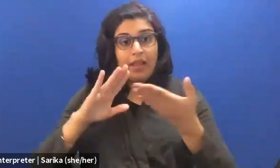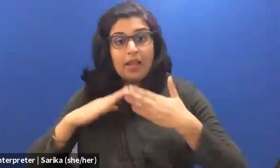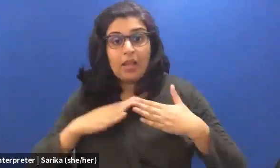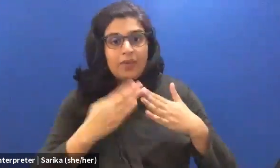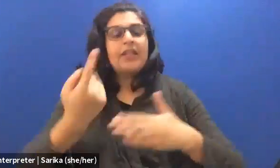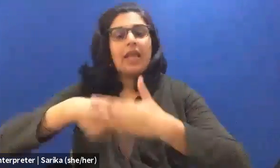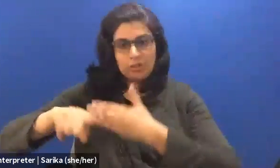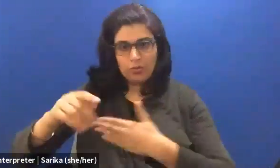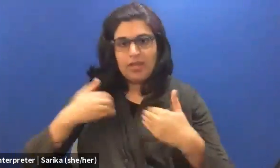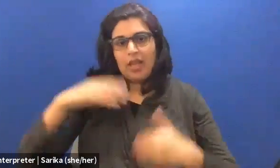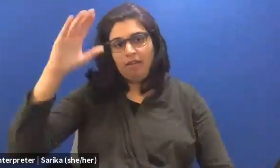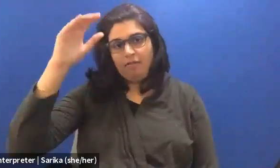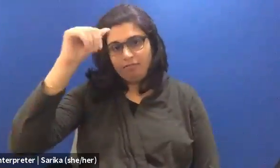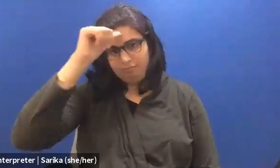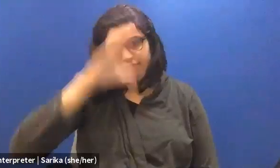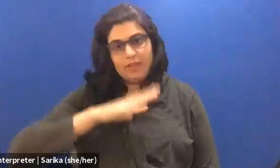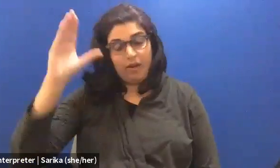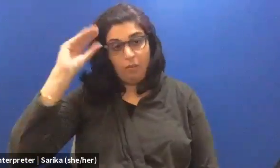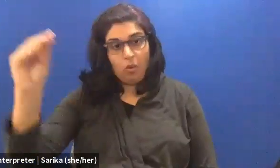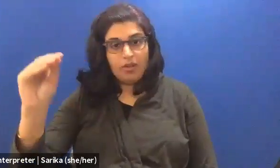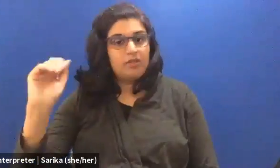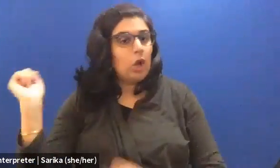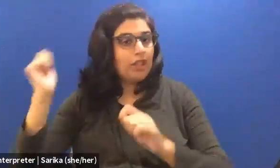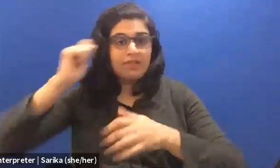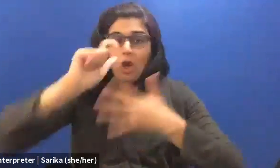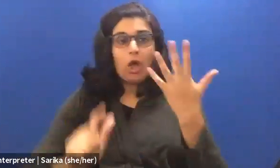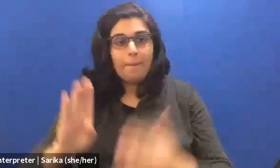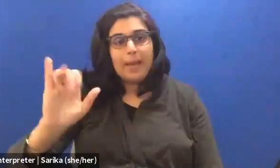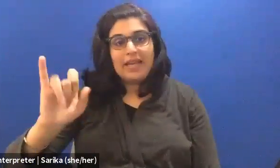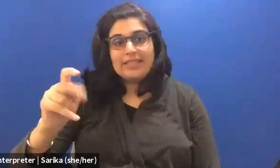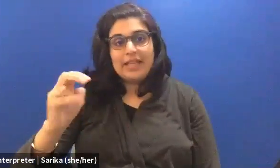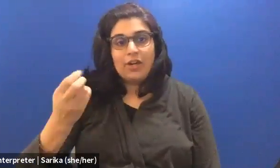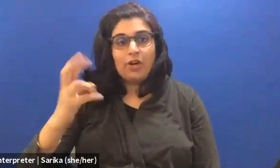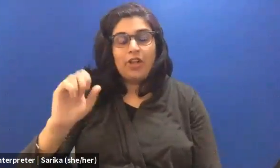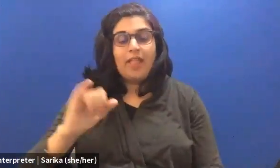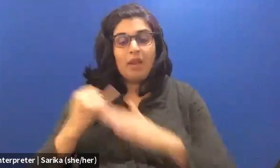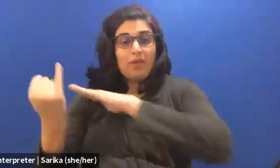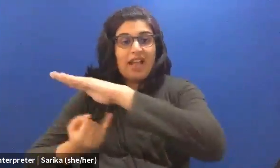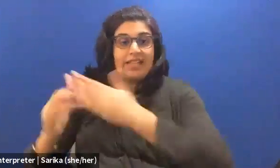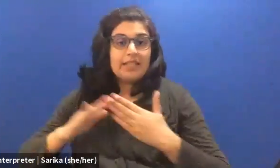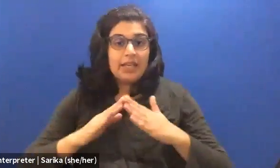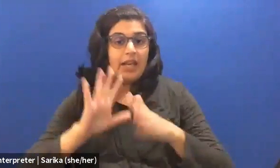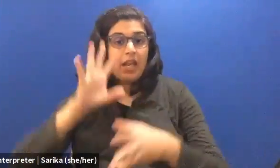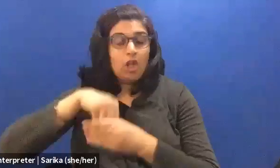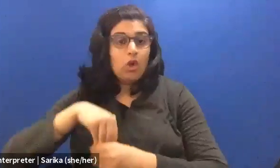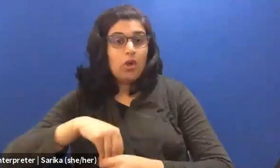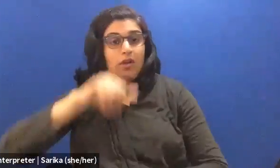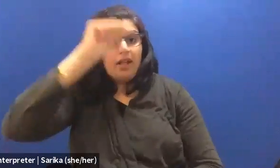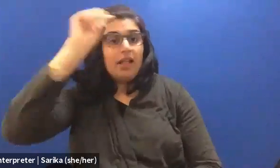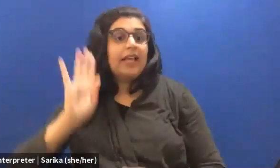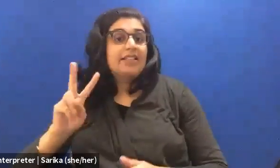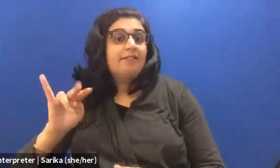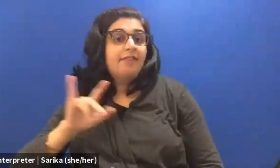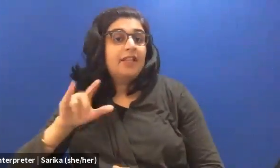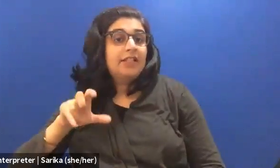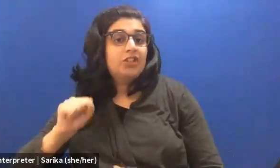week, we have men and boys, all bystander. Then we're going to have isolated communities, including the Alaska villages. And